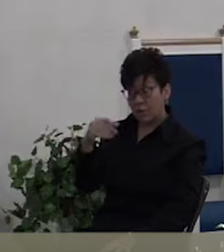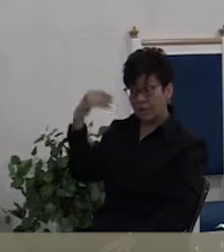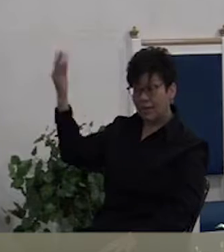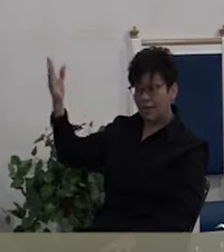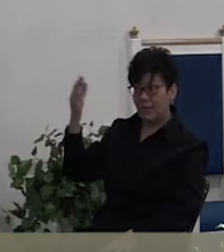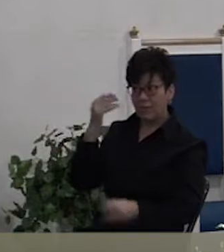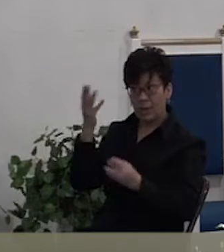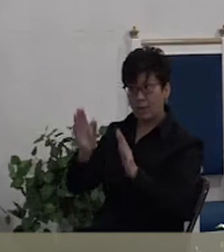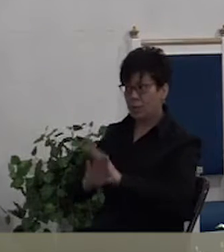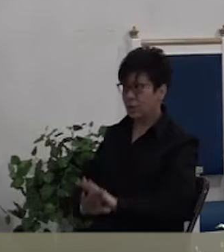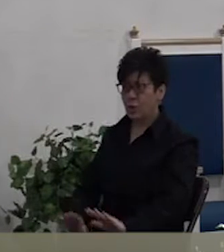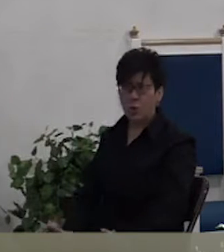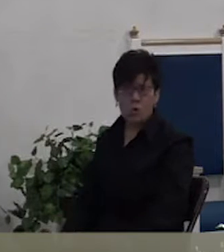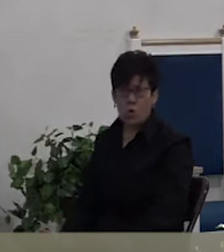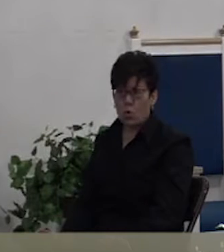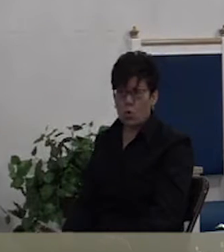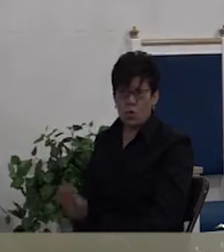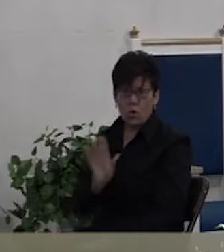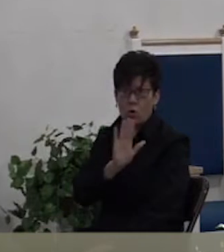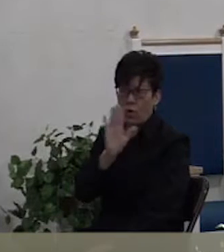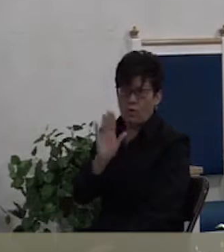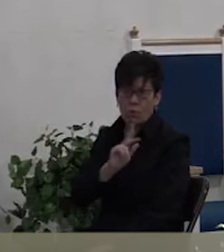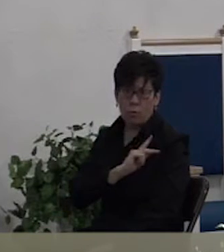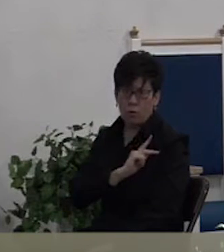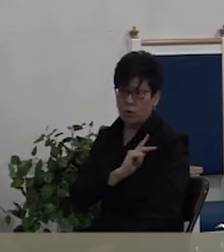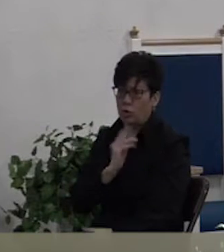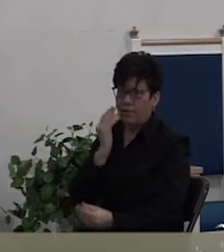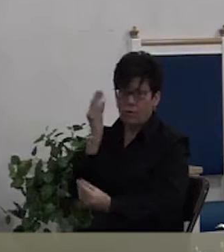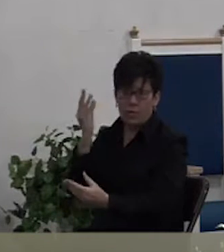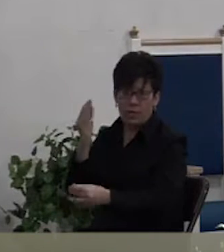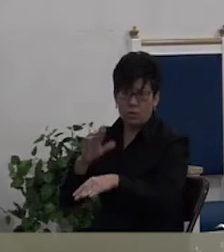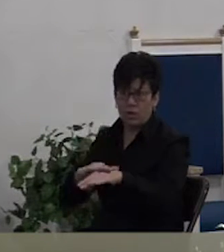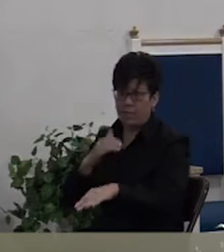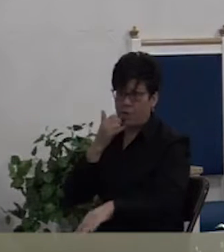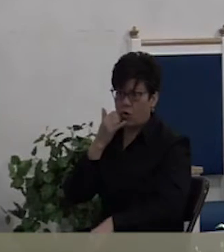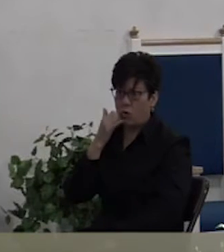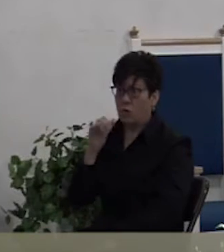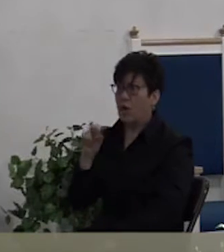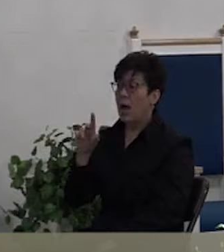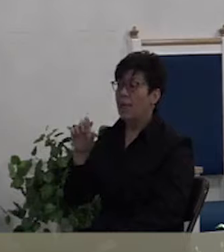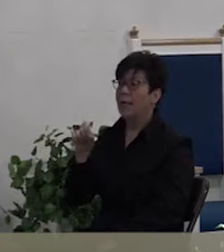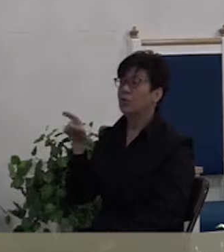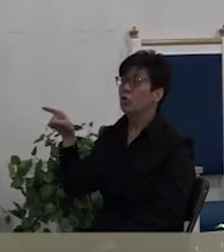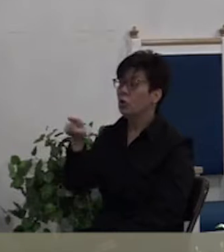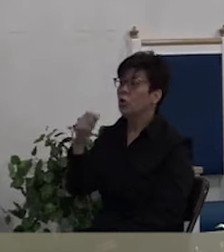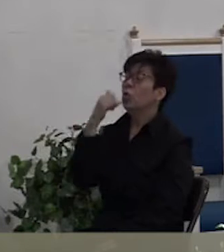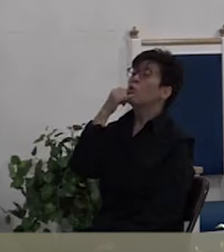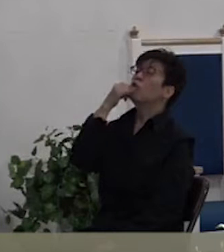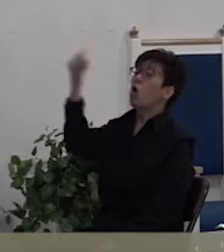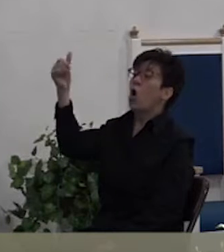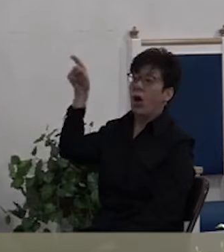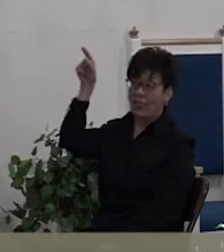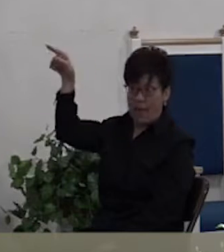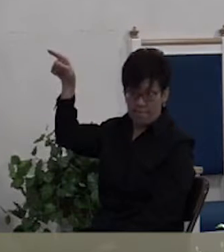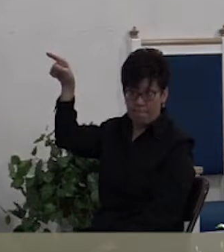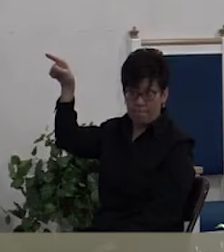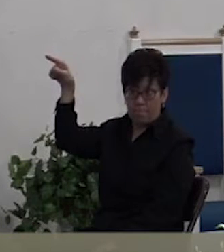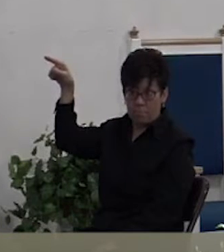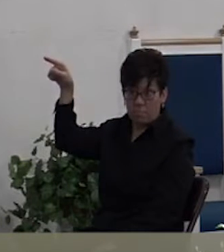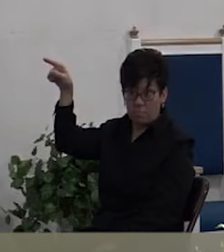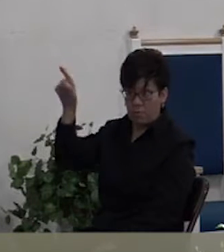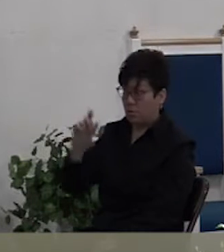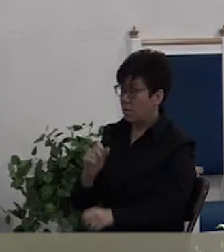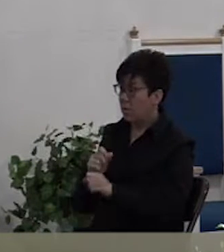information. Don't give out your personal information unless you call them. And I can assure you